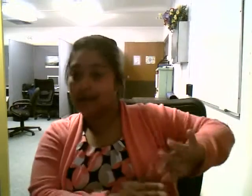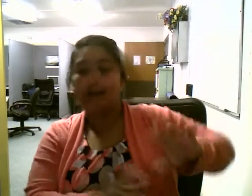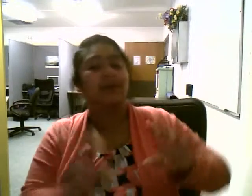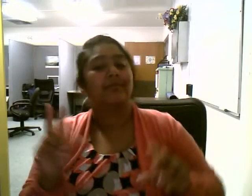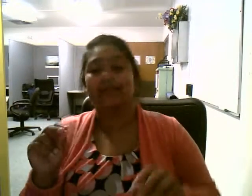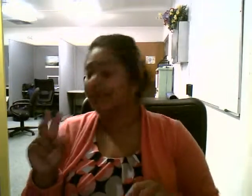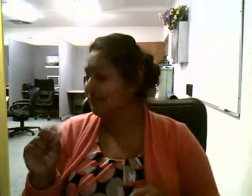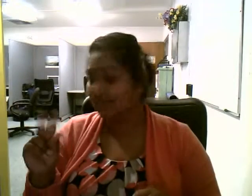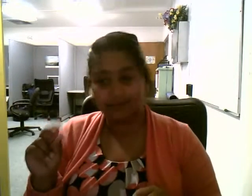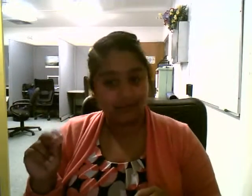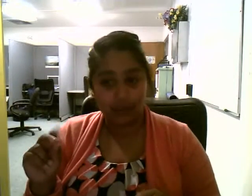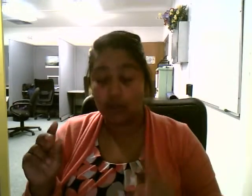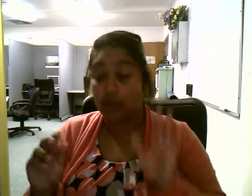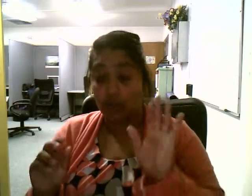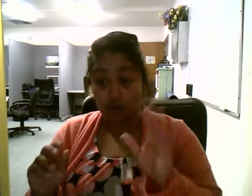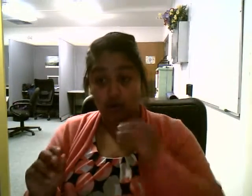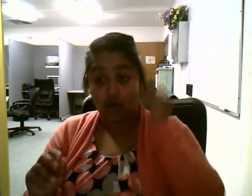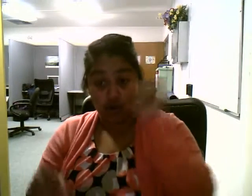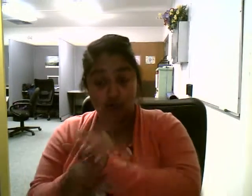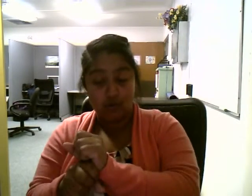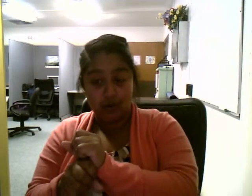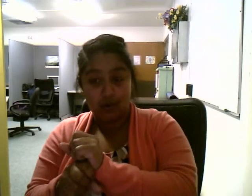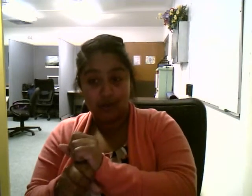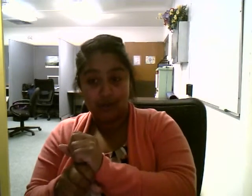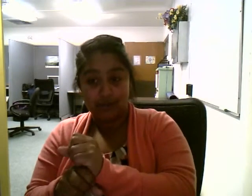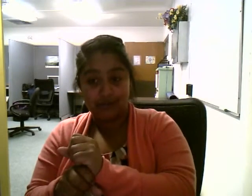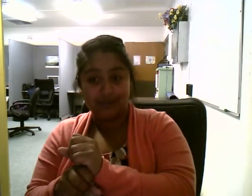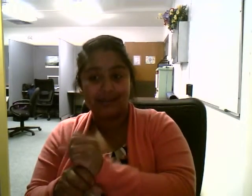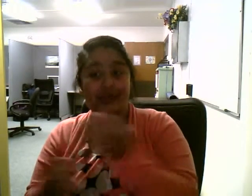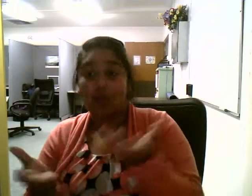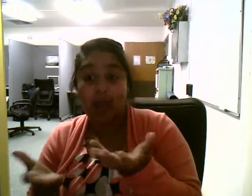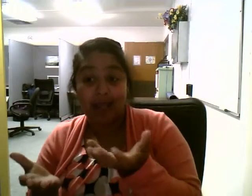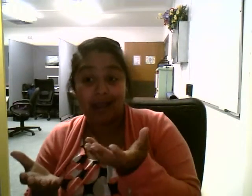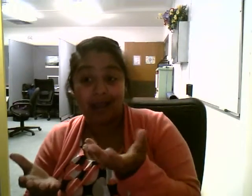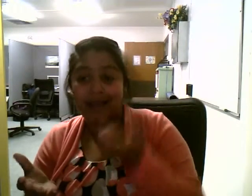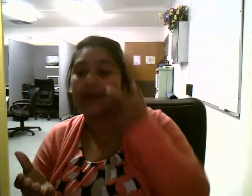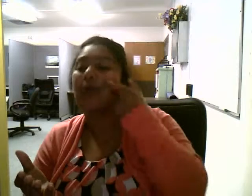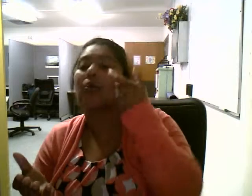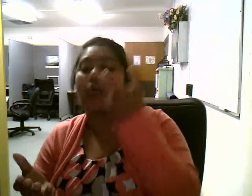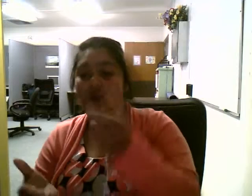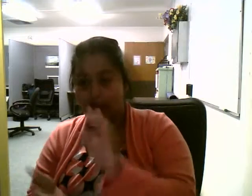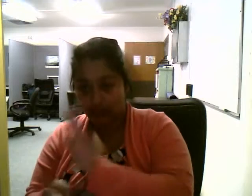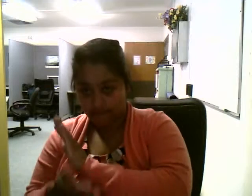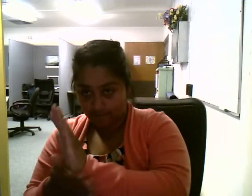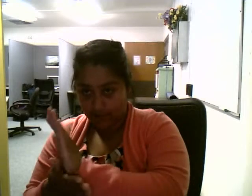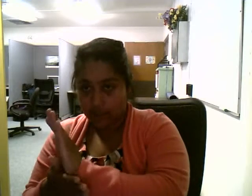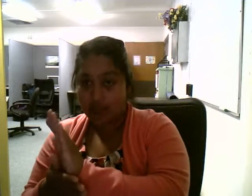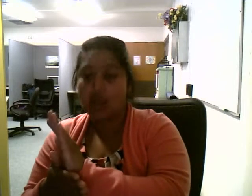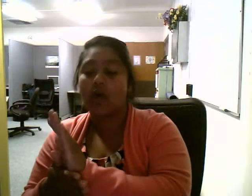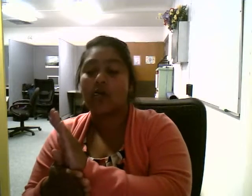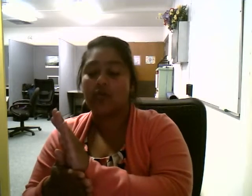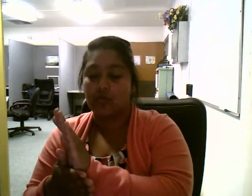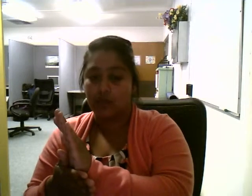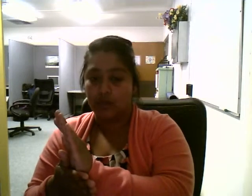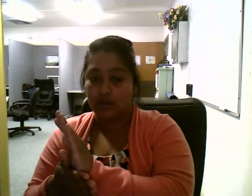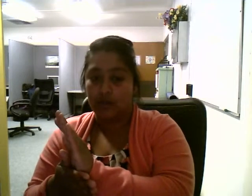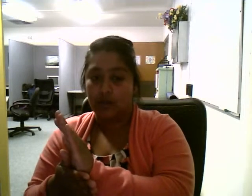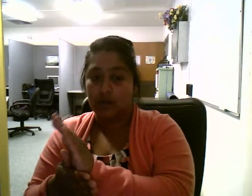but your homework, I guess, really is going to be at home. You're going to be watching videos. When you're in class,